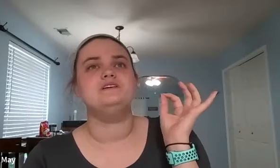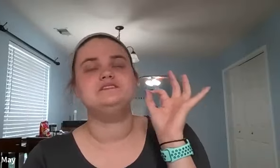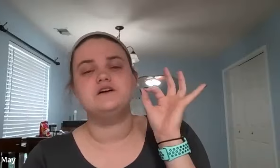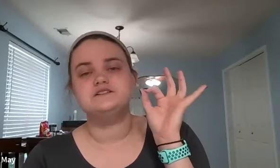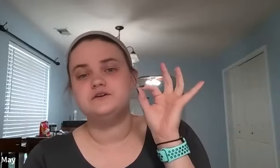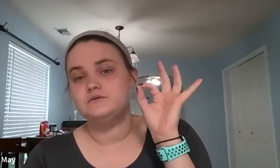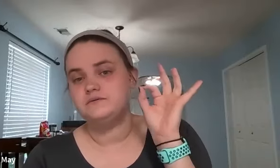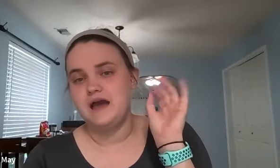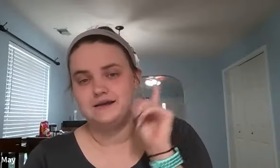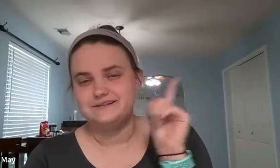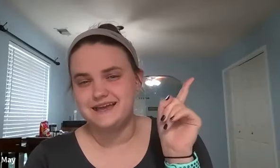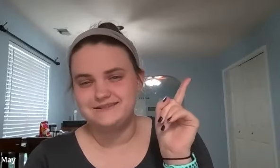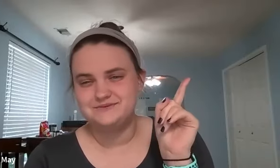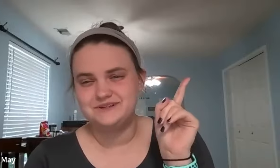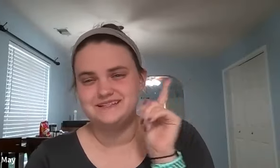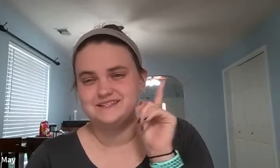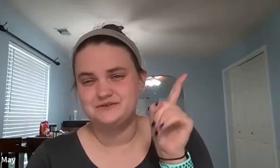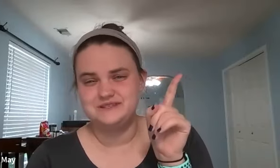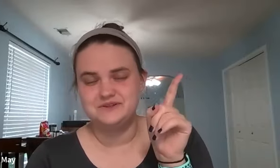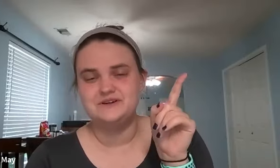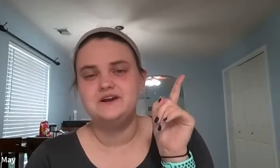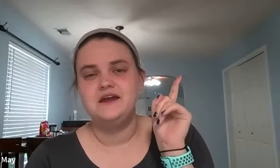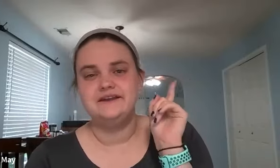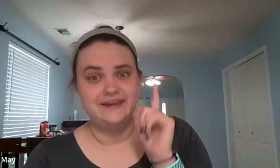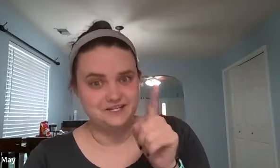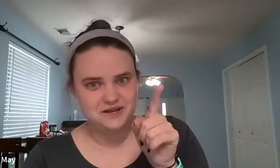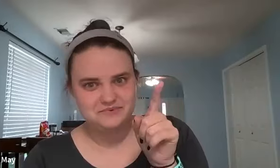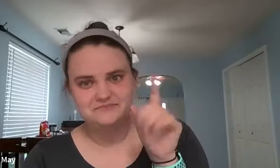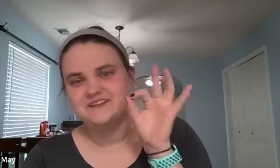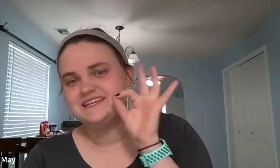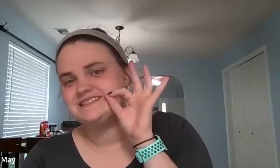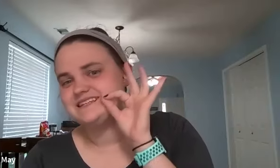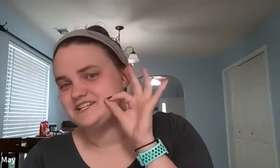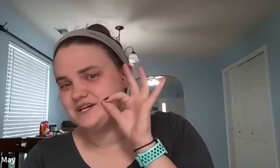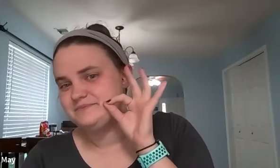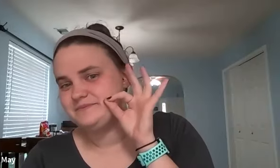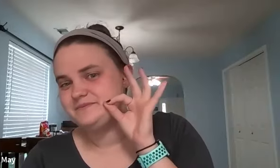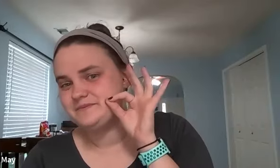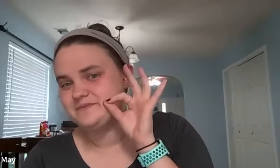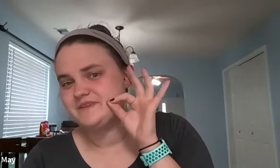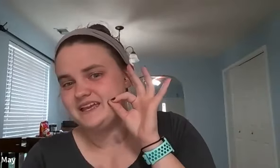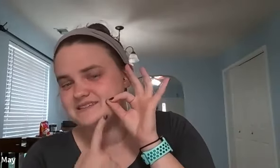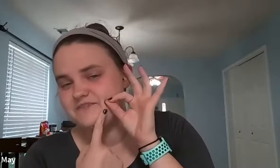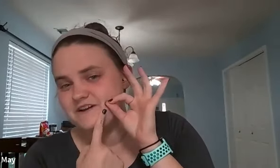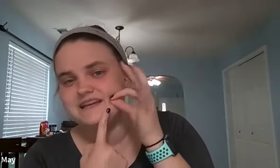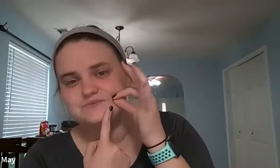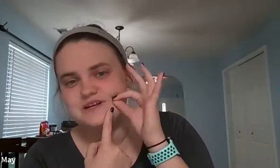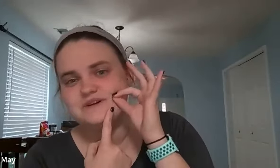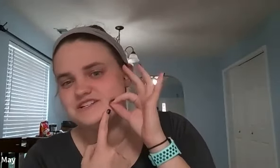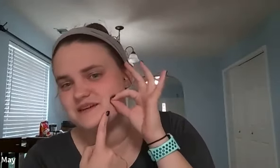This is also, I always add this one because it's so similar. Ketchup is ketchup. It's pretty much the same thing,